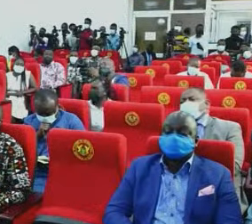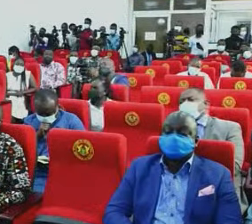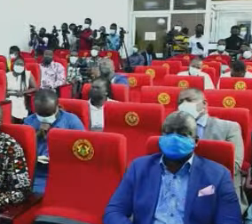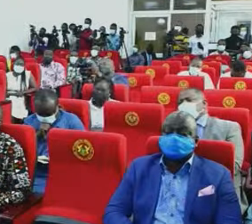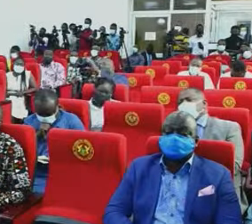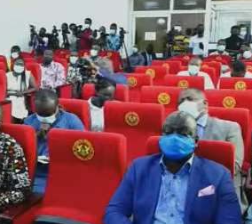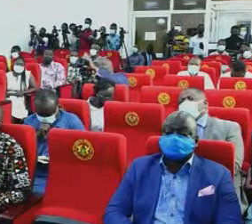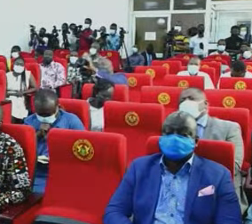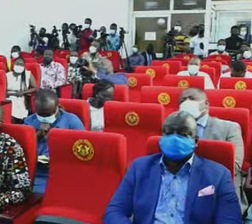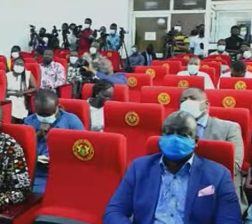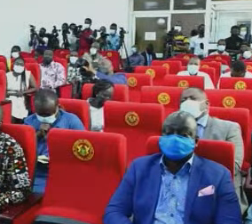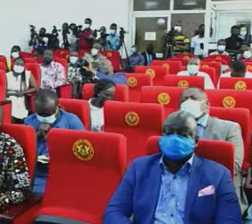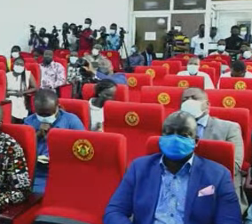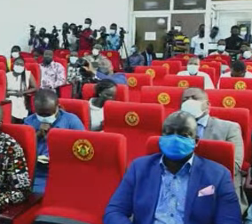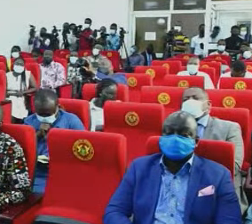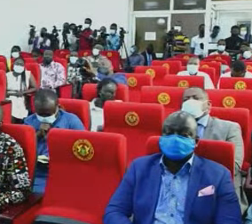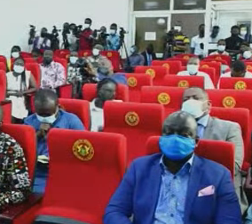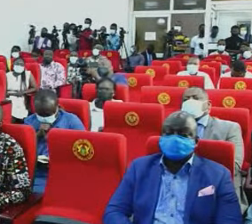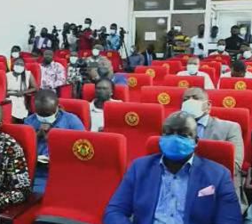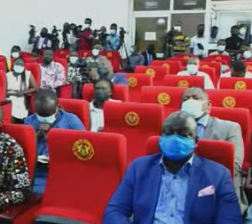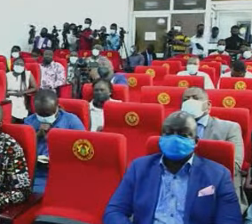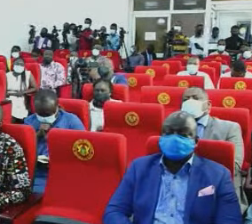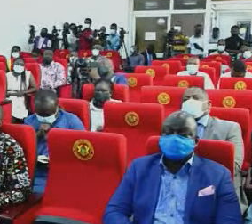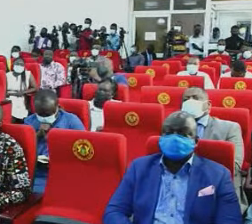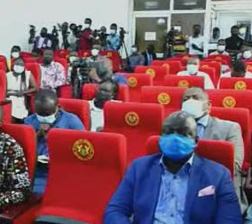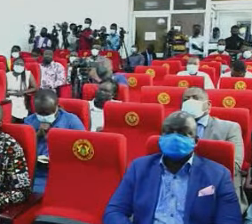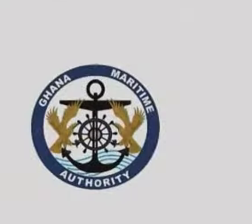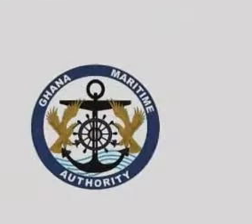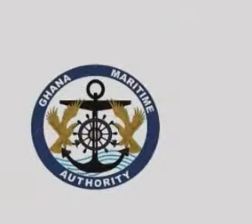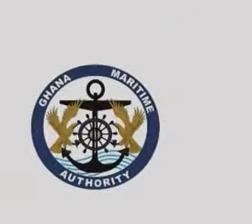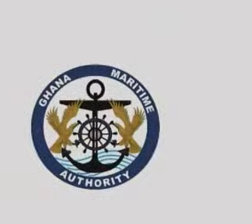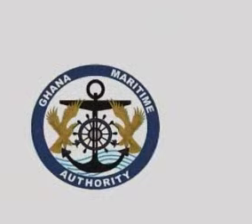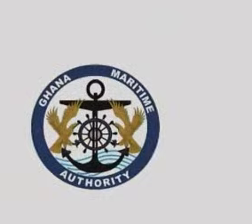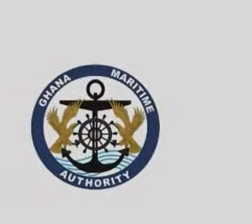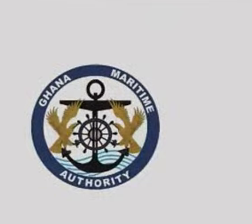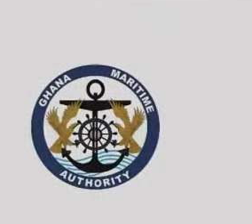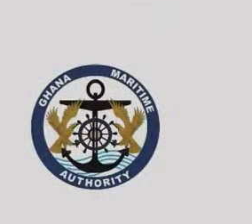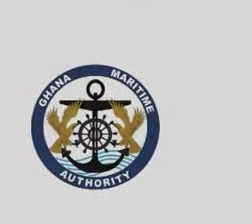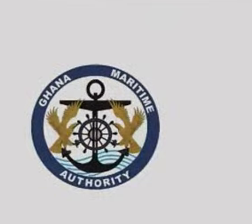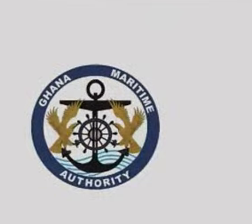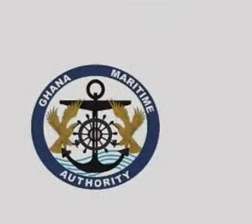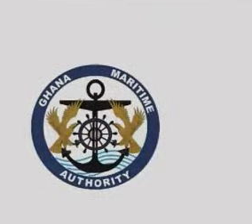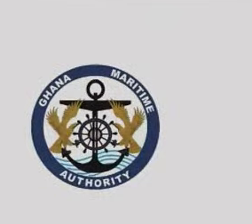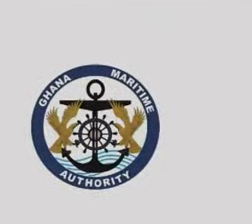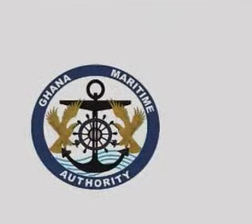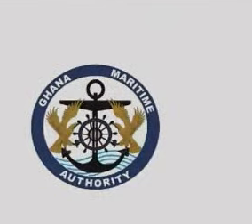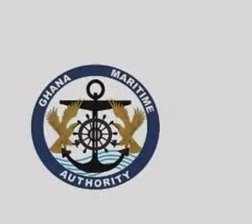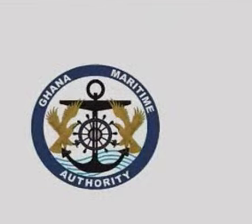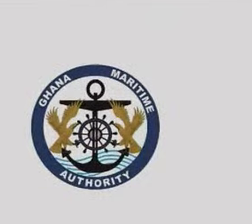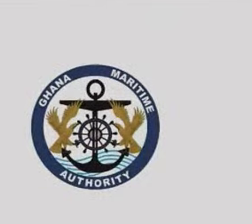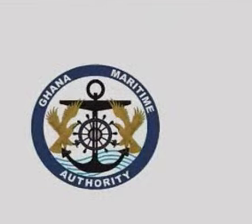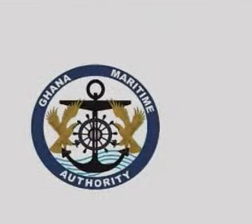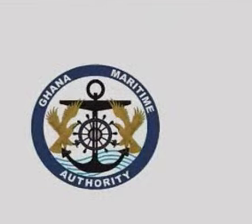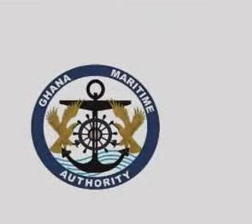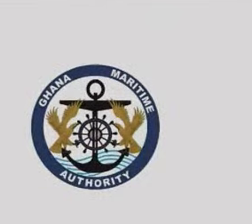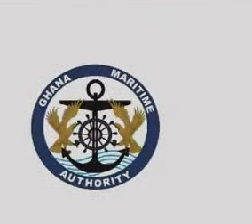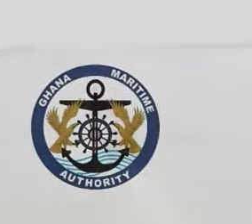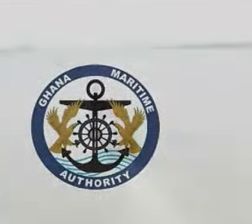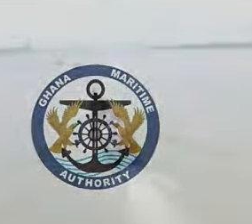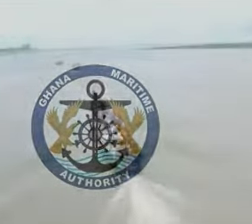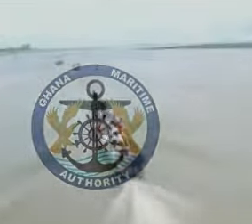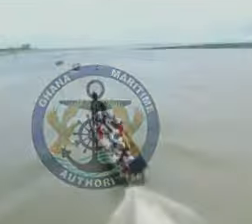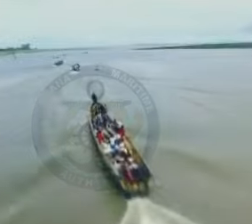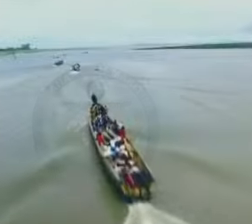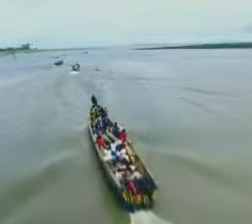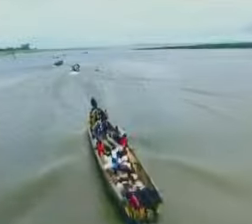Published under Act 630 of 2002 and was